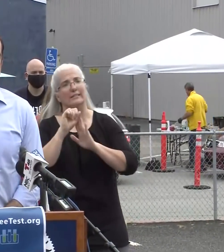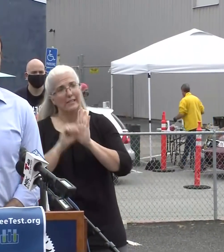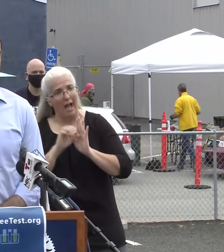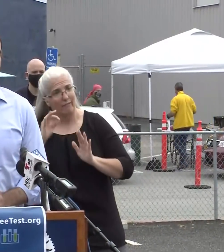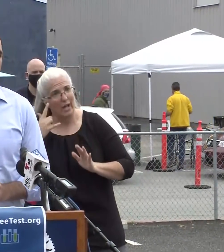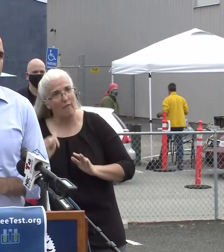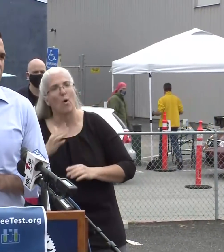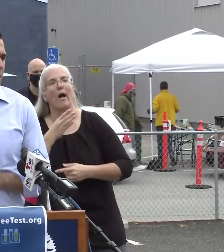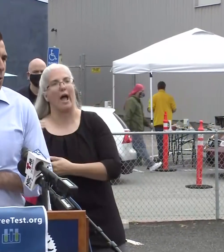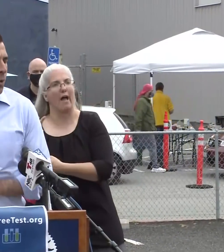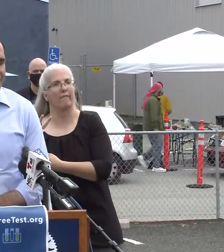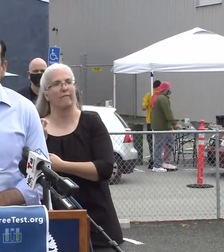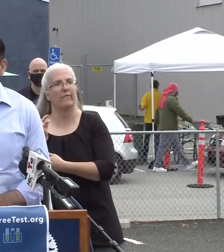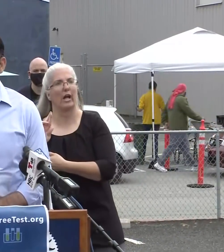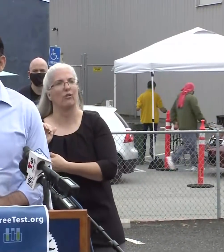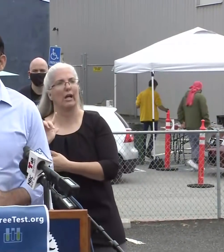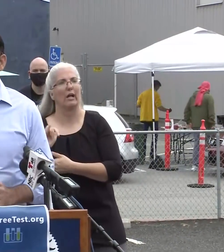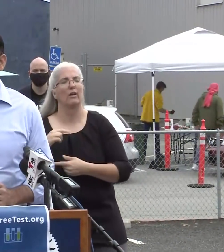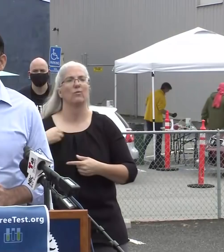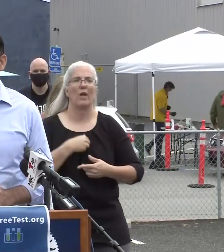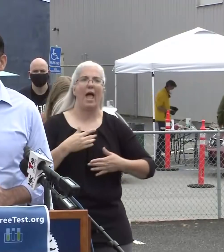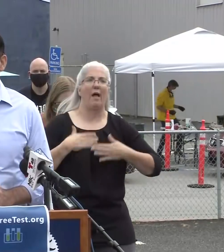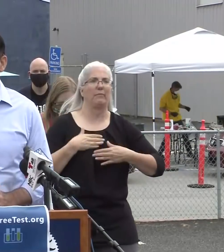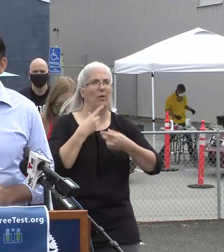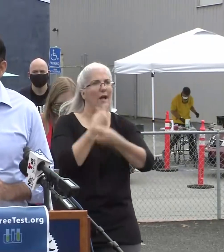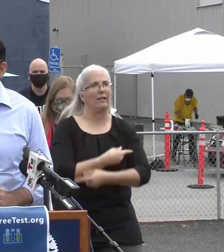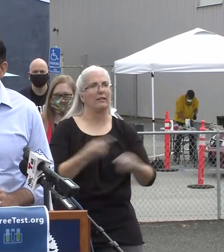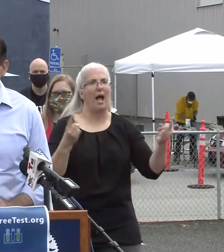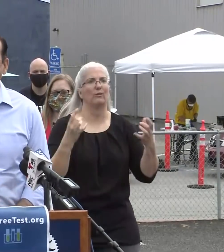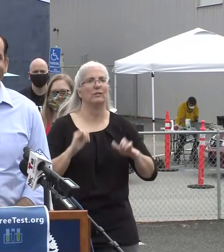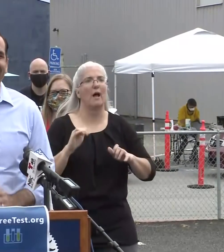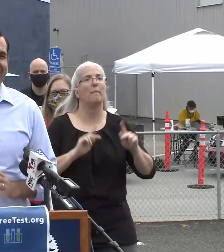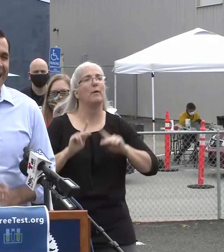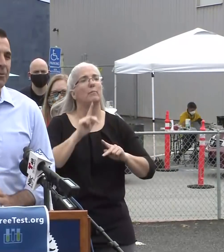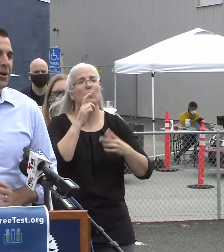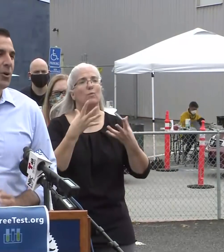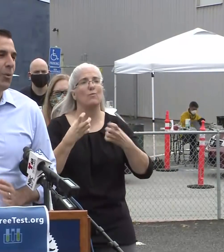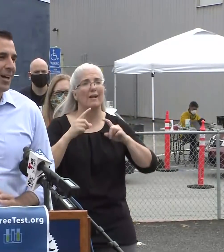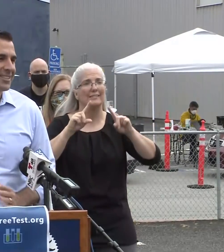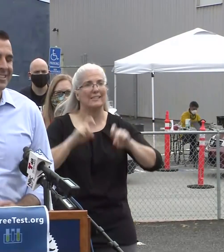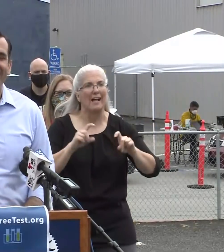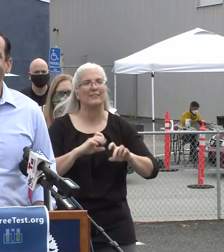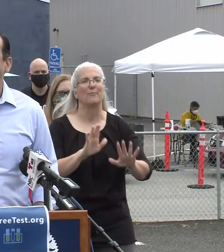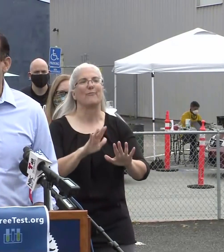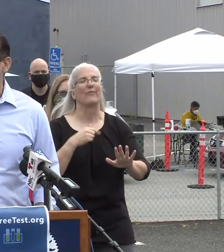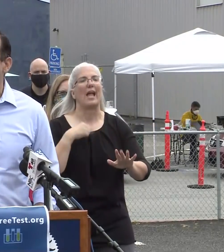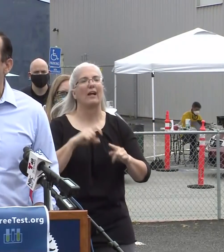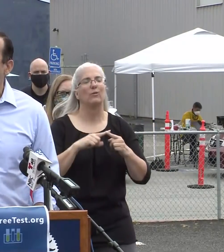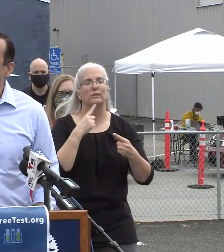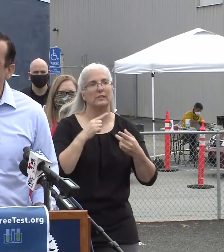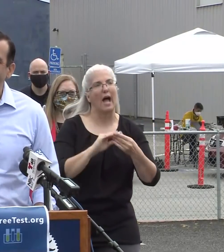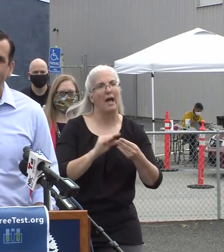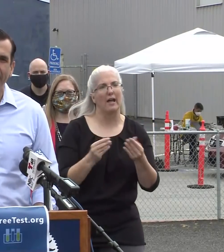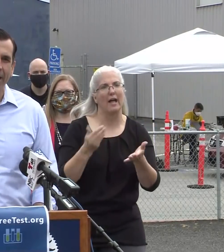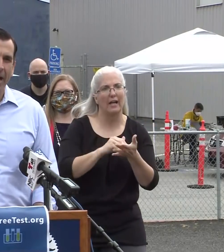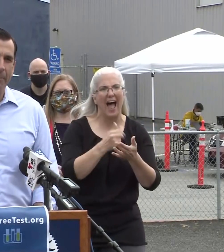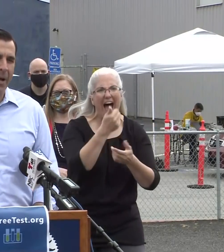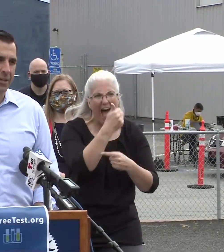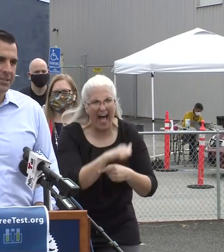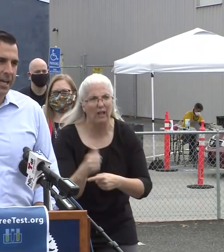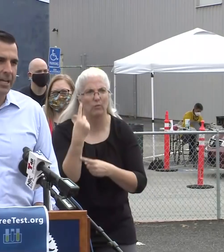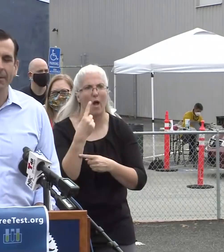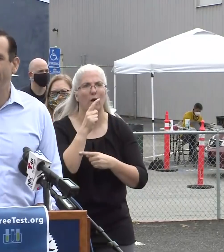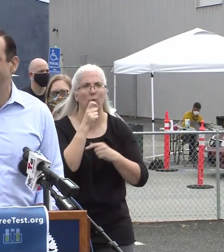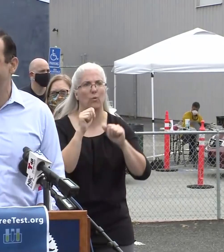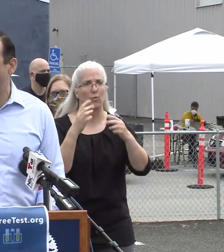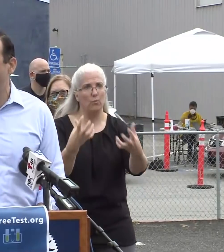who wants a test, I'll say that again, anyone who wants a test can get tested here at